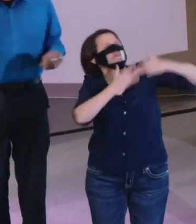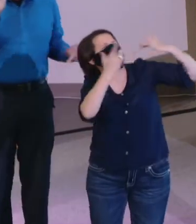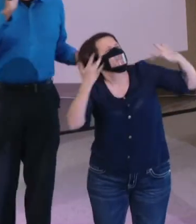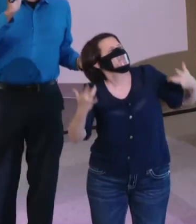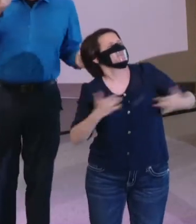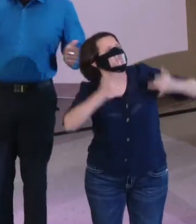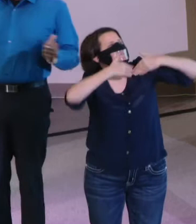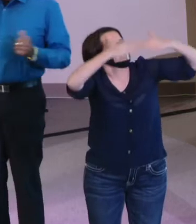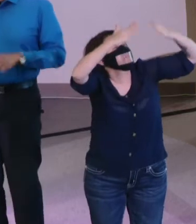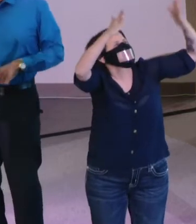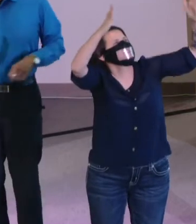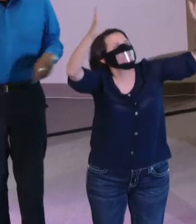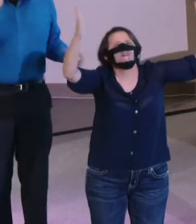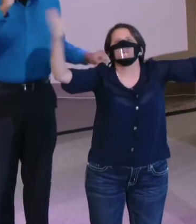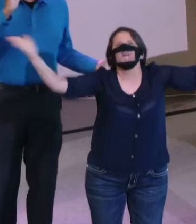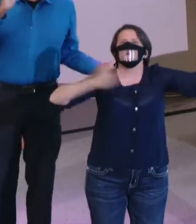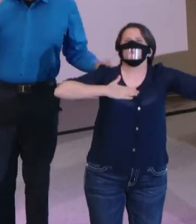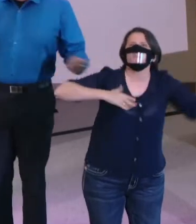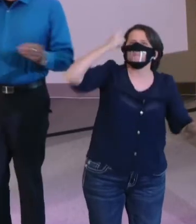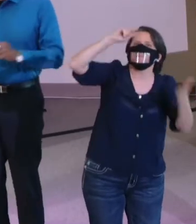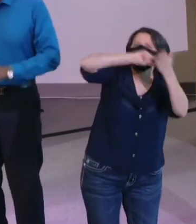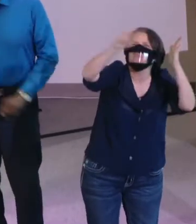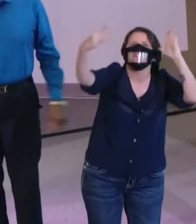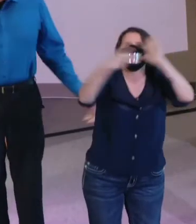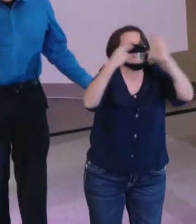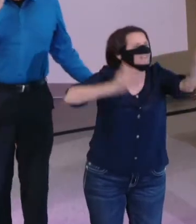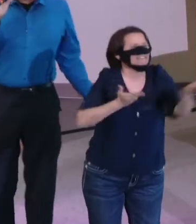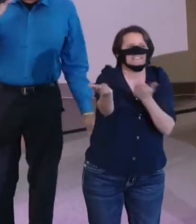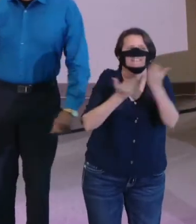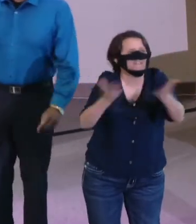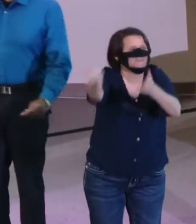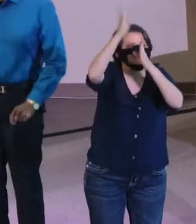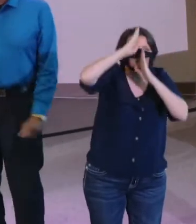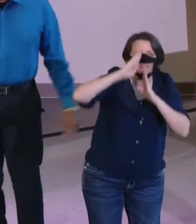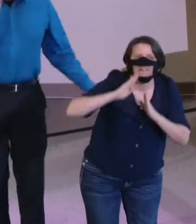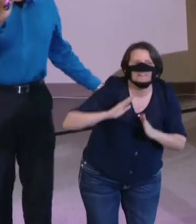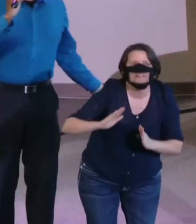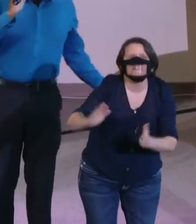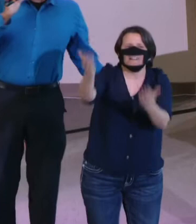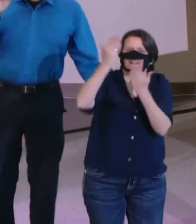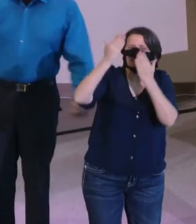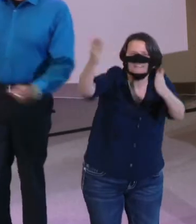My heart is open wide. Yes, I'm only here for God. No more